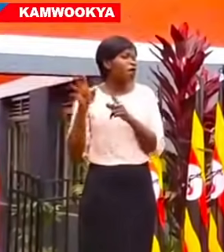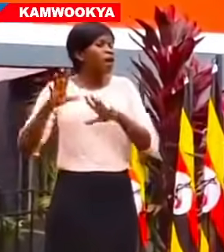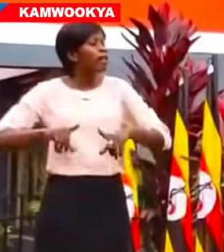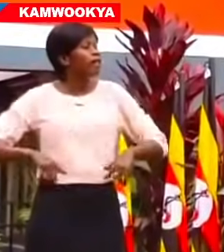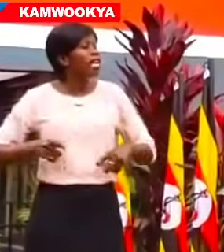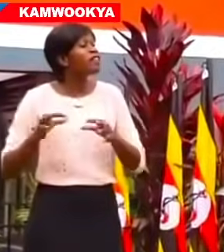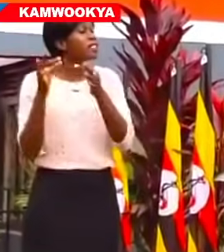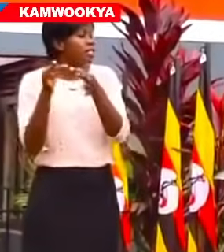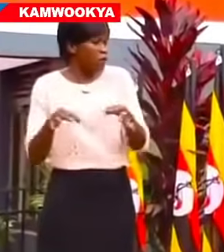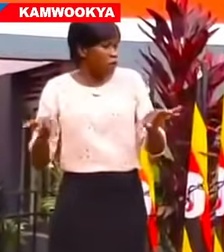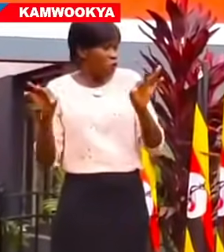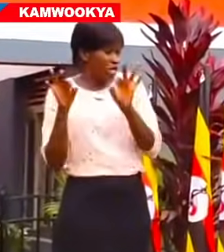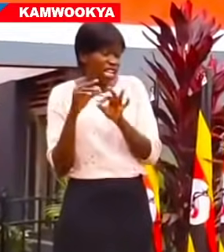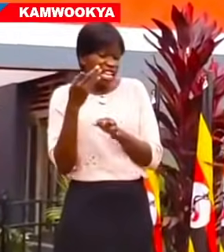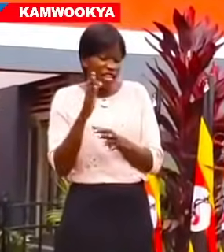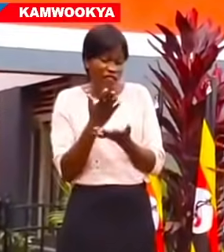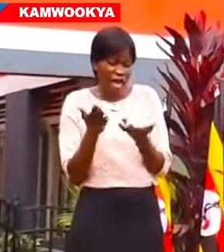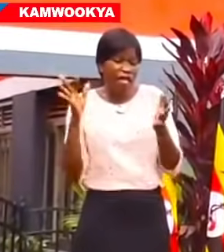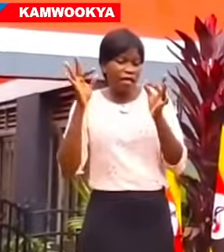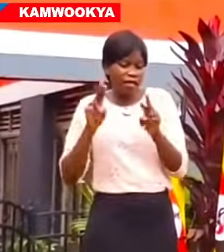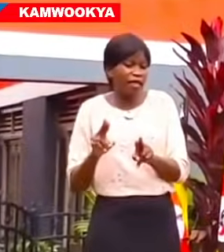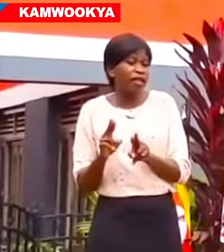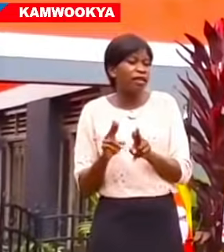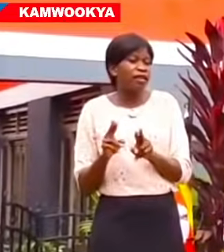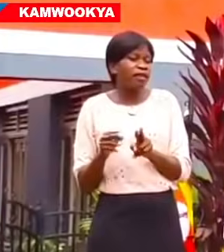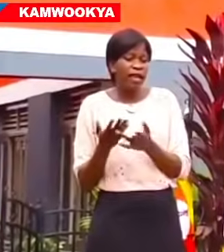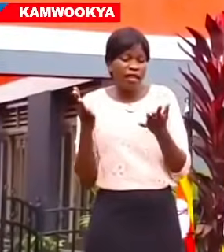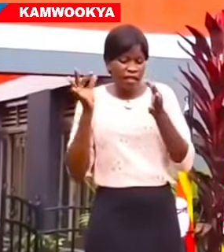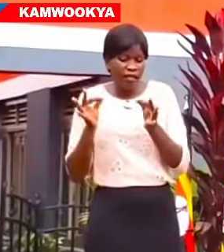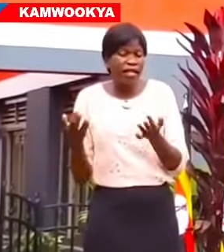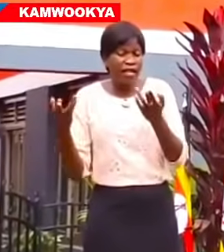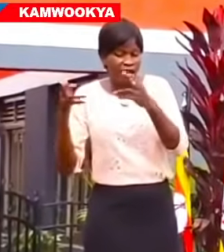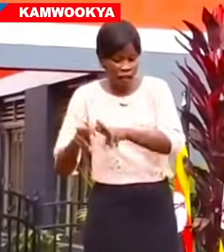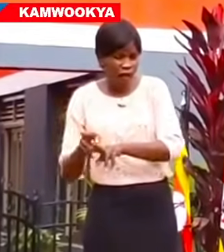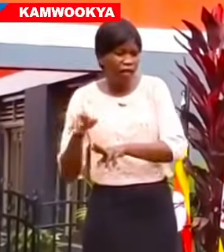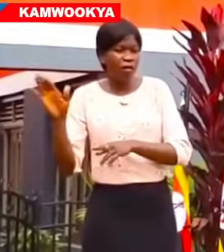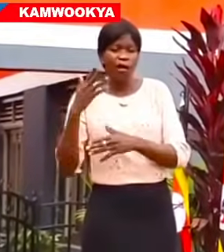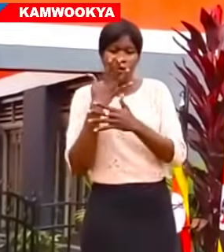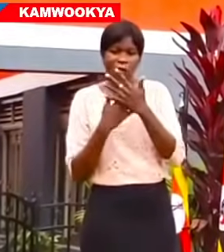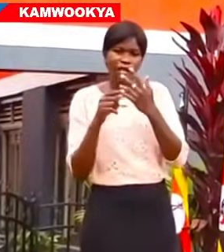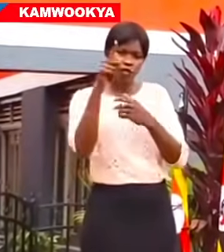if anything happens to them, their blood is on your hands.